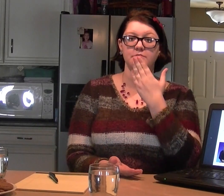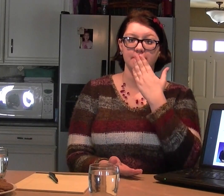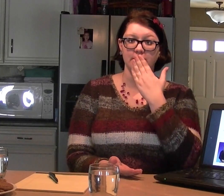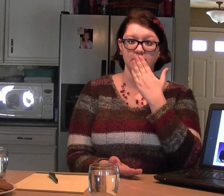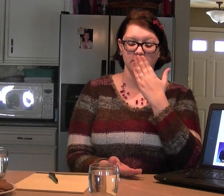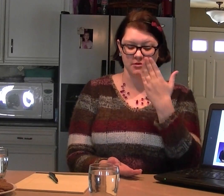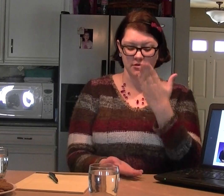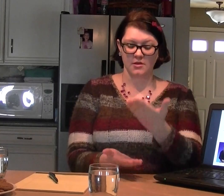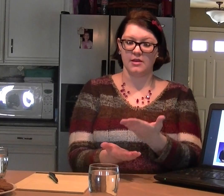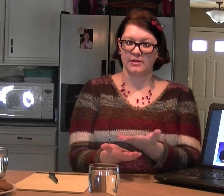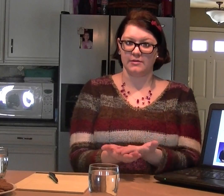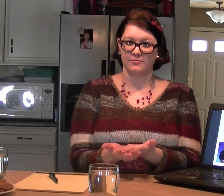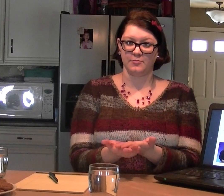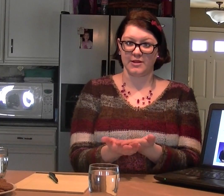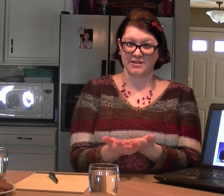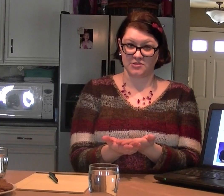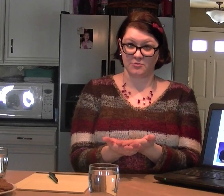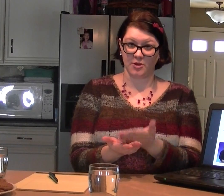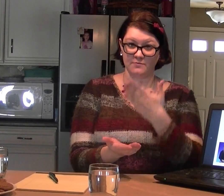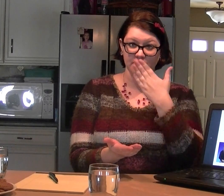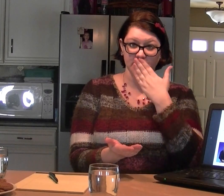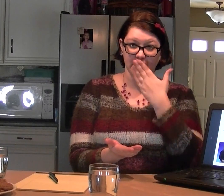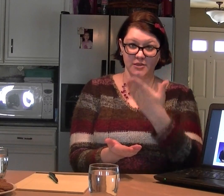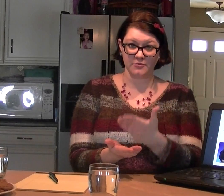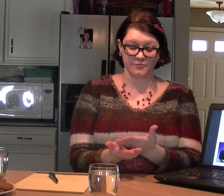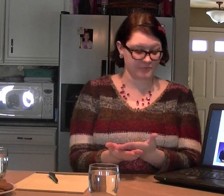mouth and then bring it down to your palm. Thank you.